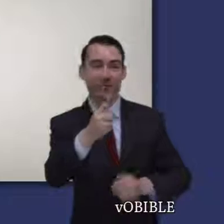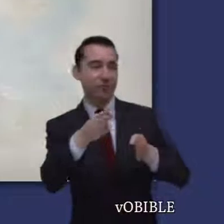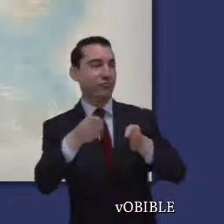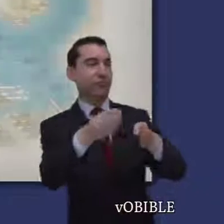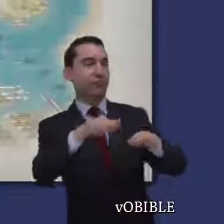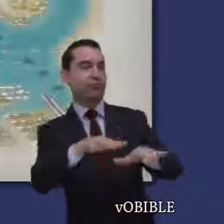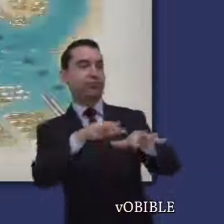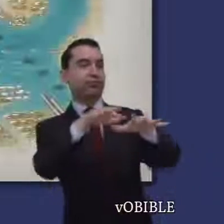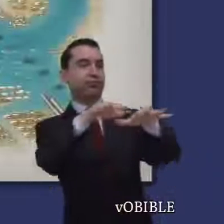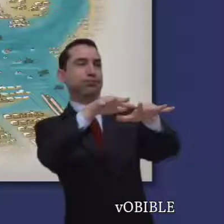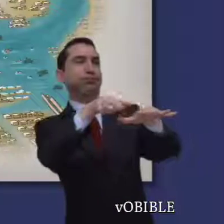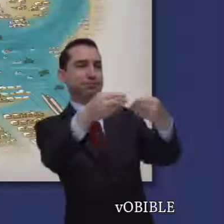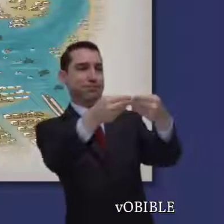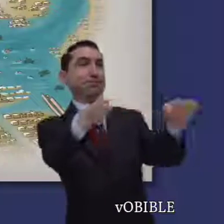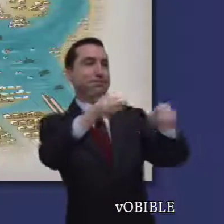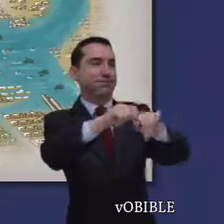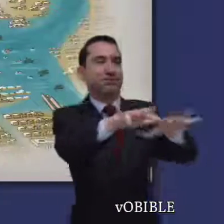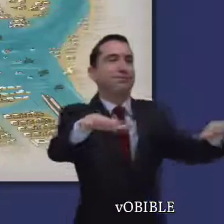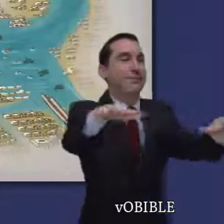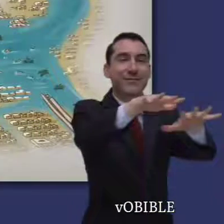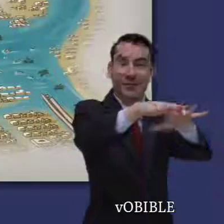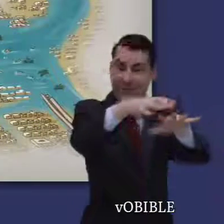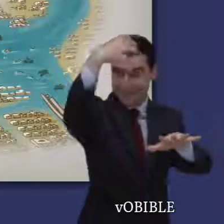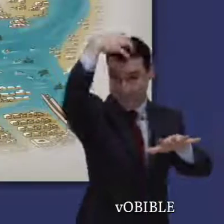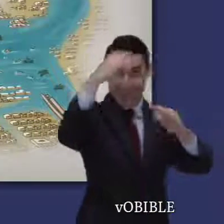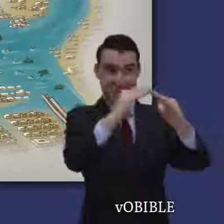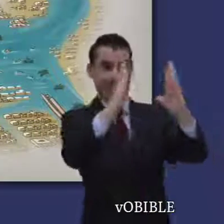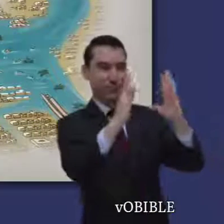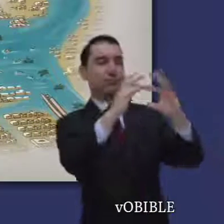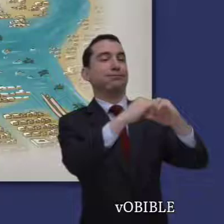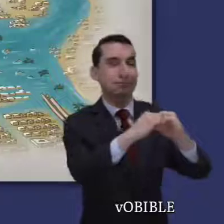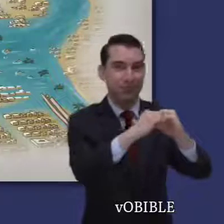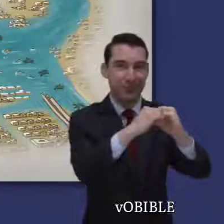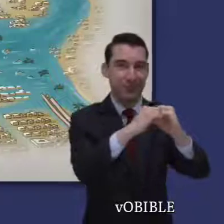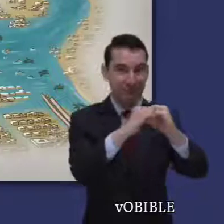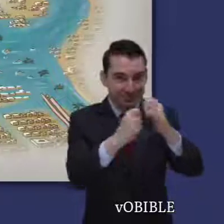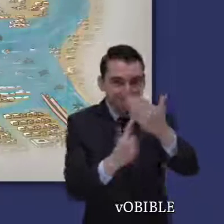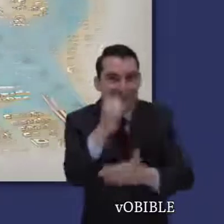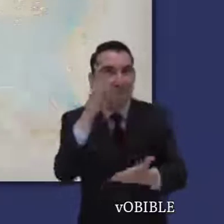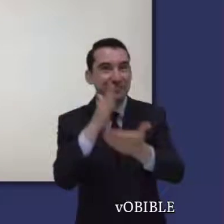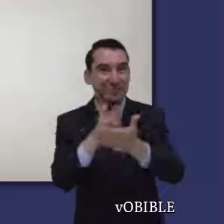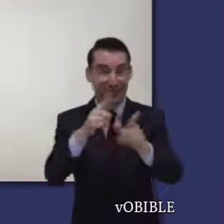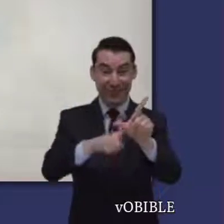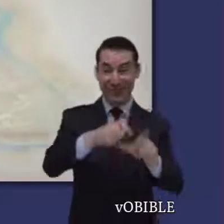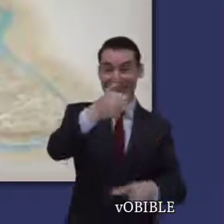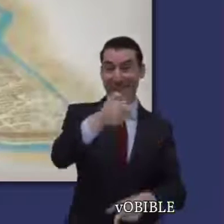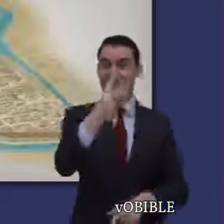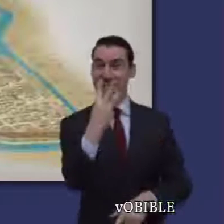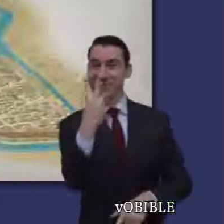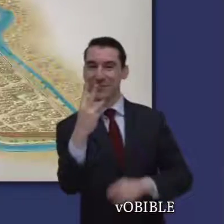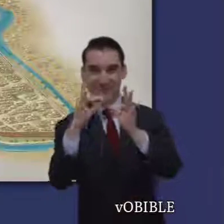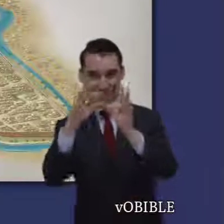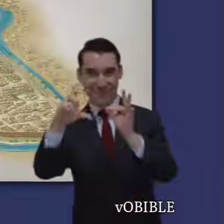will be opened and the palace will be dissolved. These words were fulfilled in 632